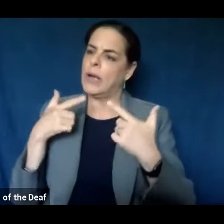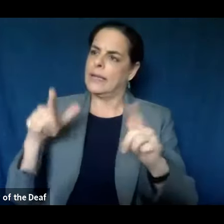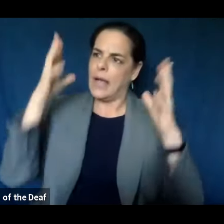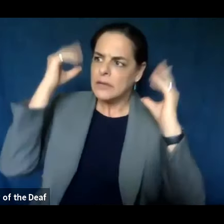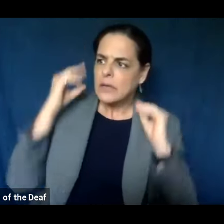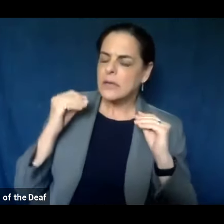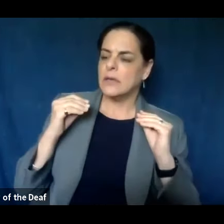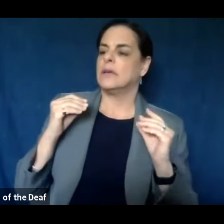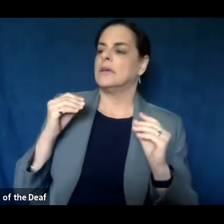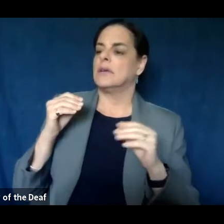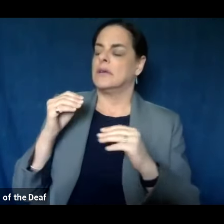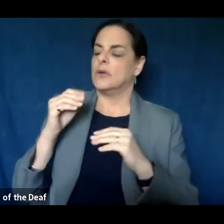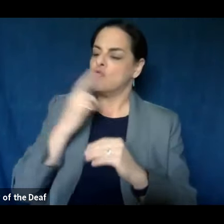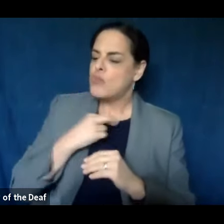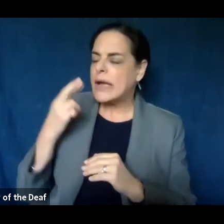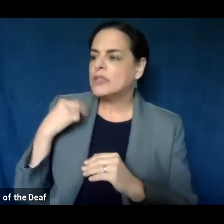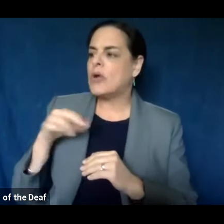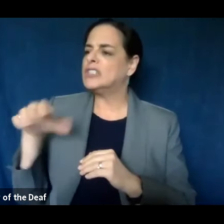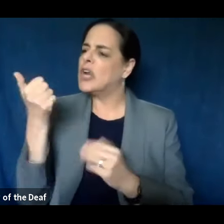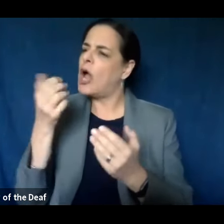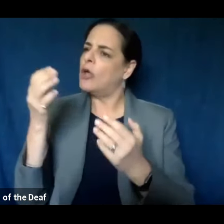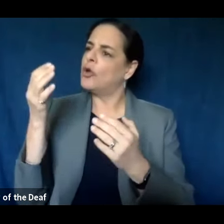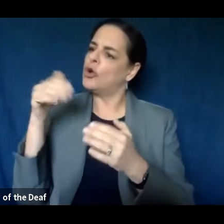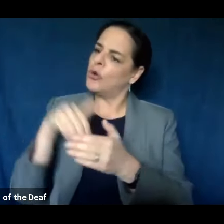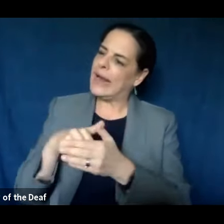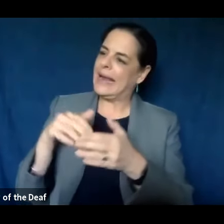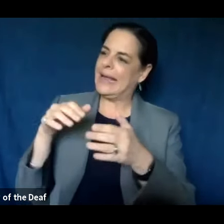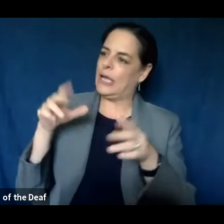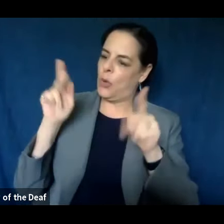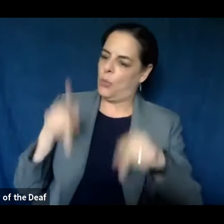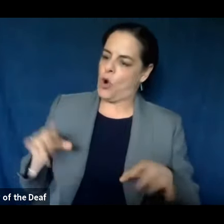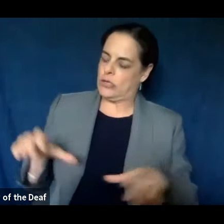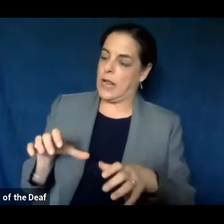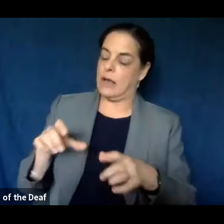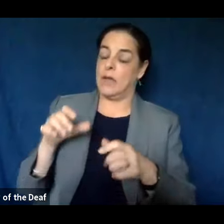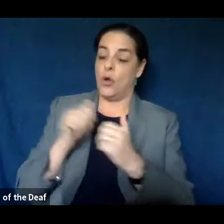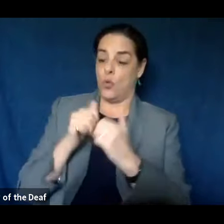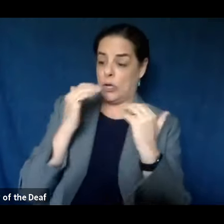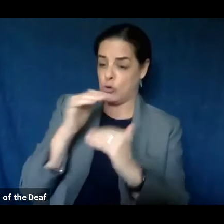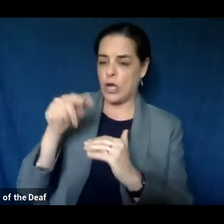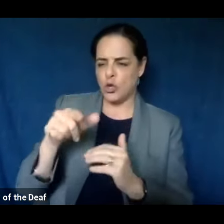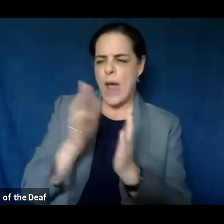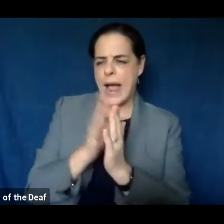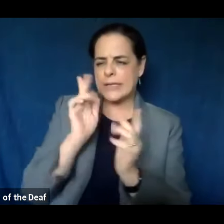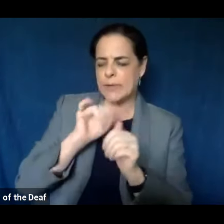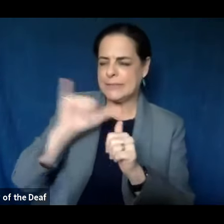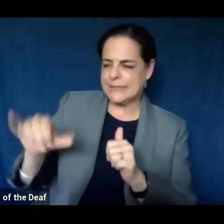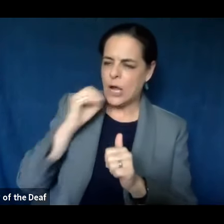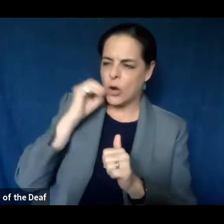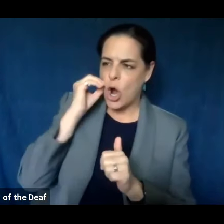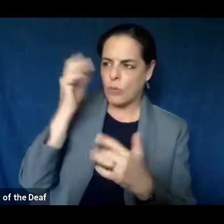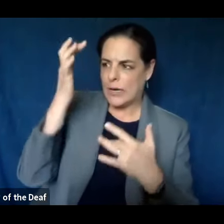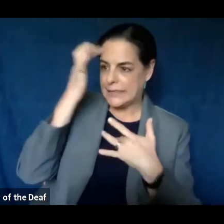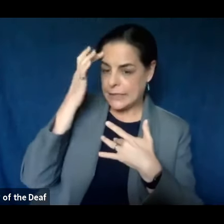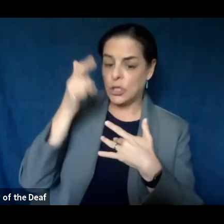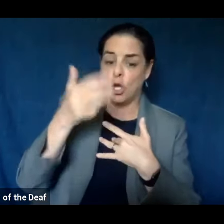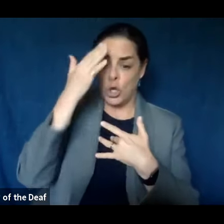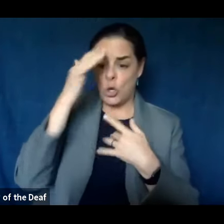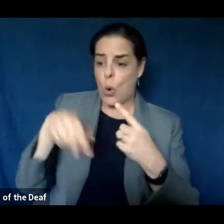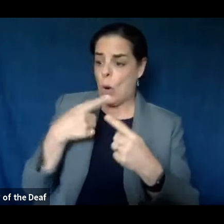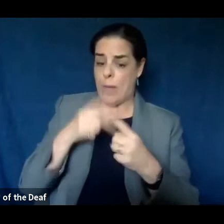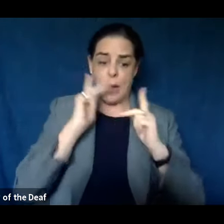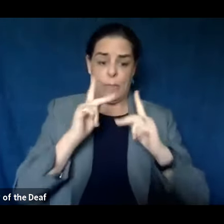in-person activities to resume with restrictions. You've asked people to stay home if they are sick. We know about asymptomatic